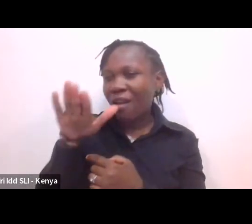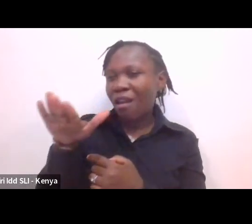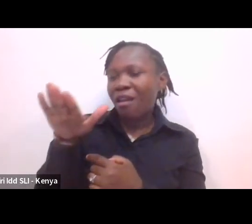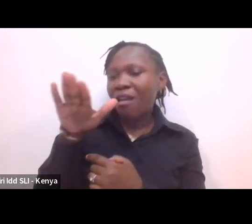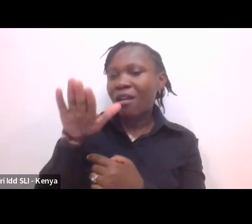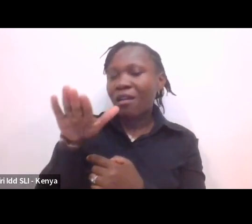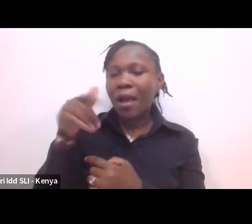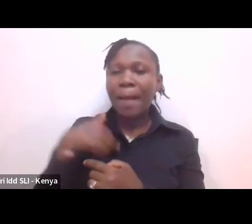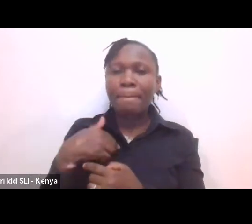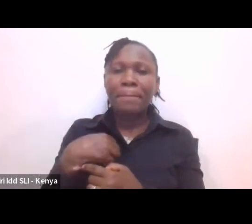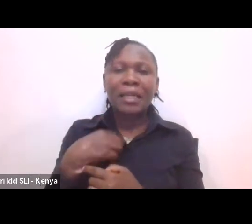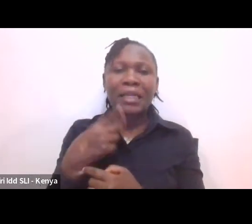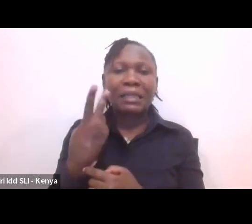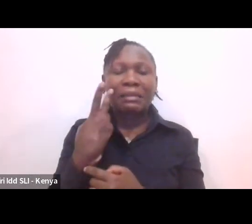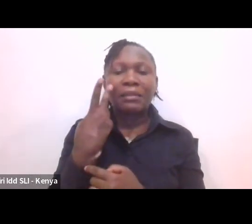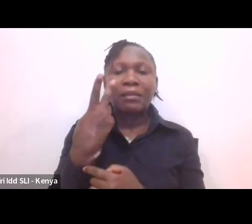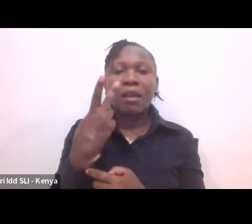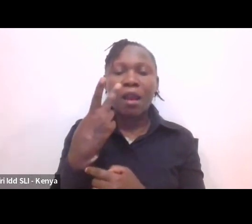of professionals